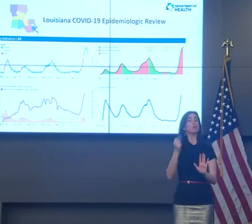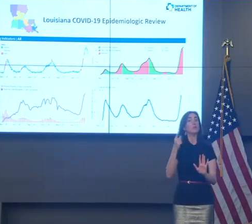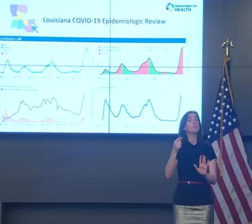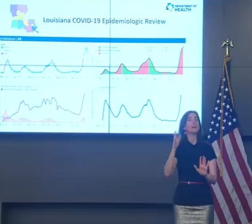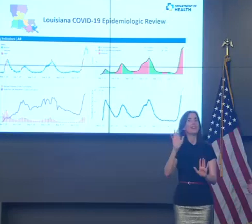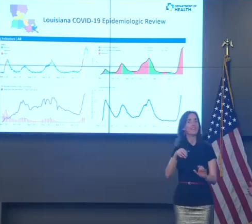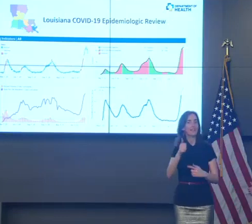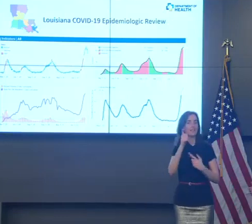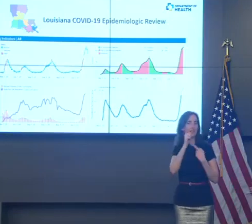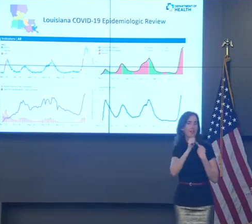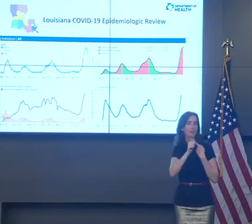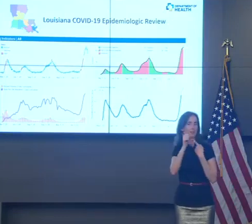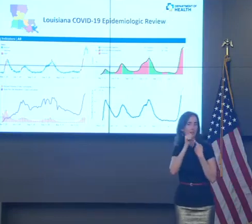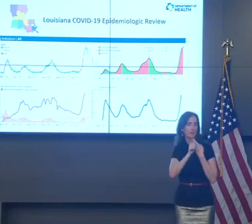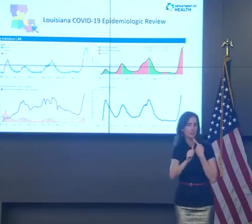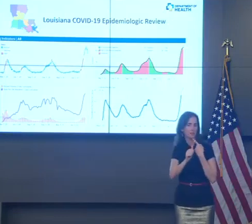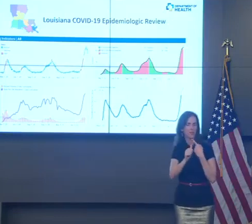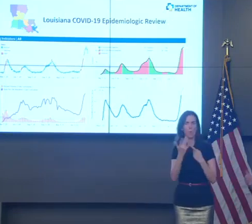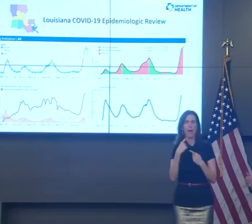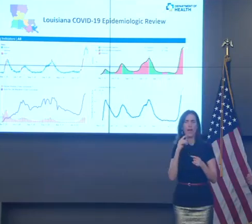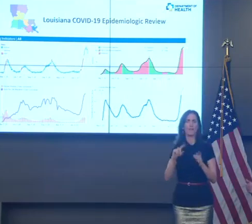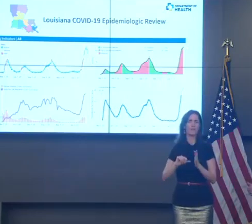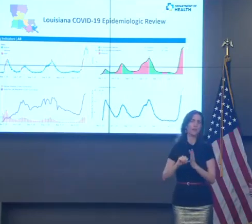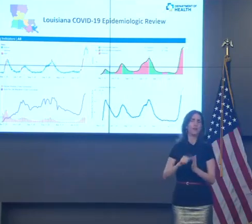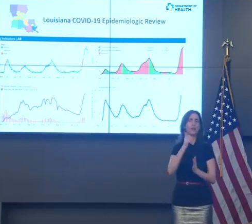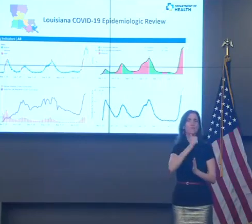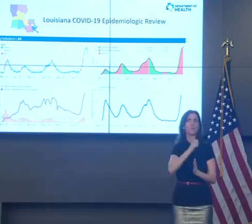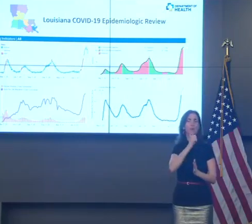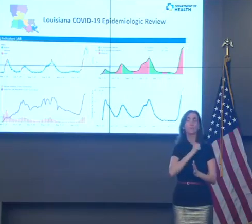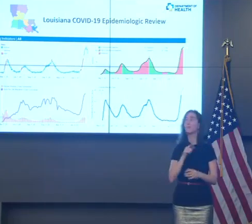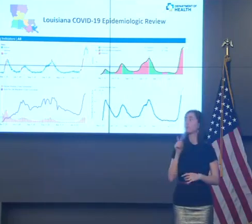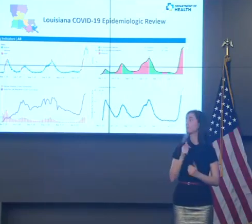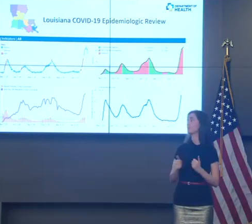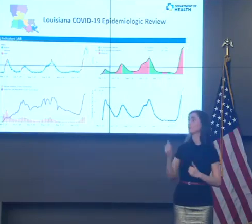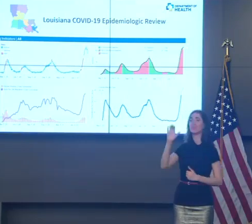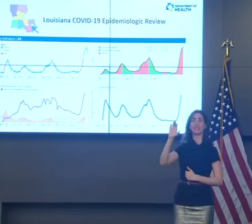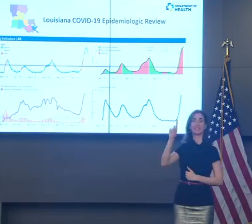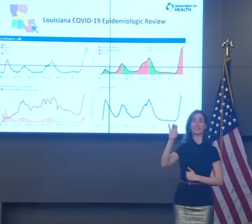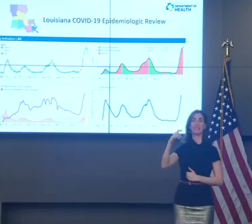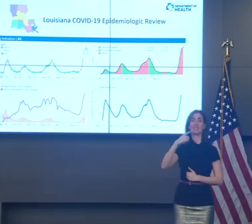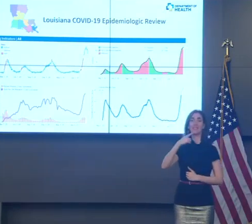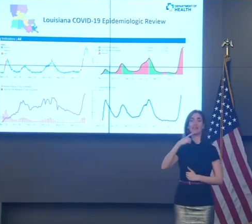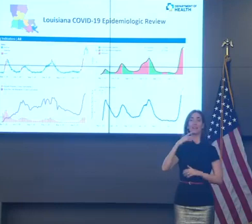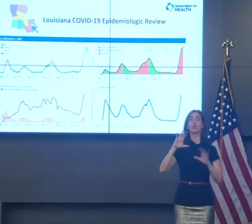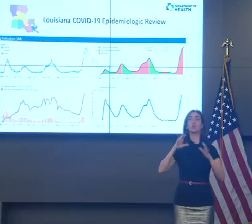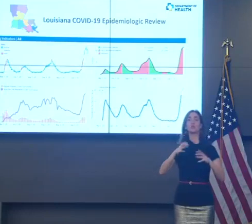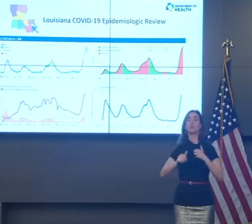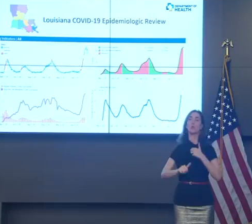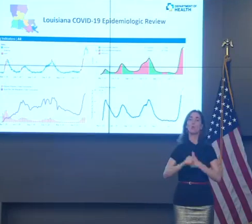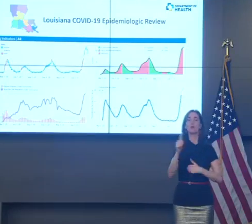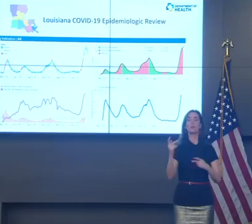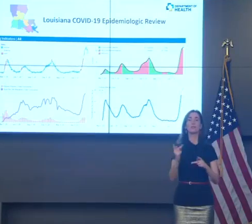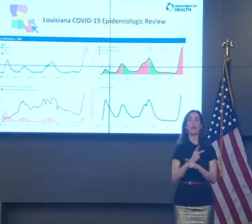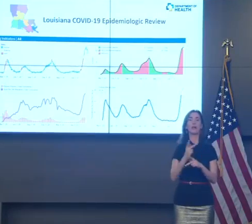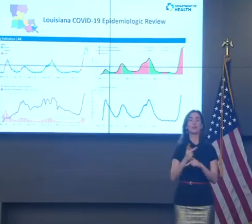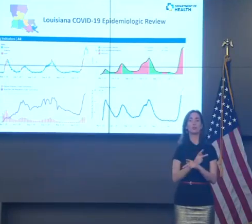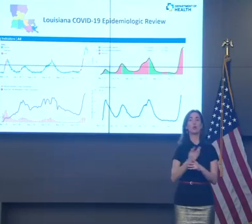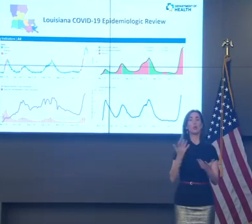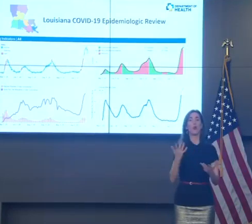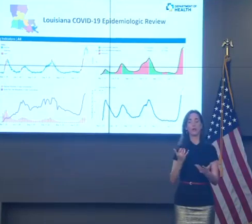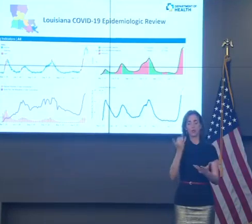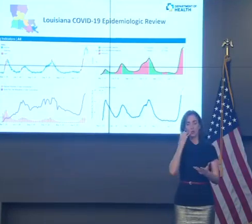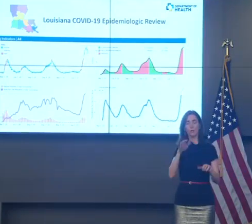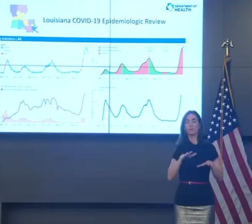the CDC's highest risk category is for localities that have over